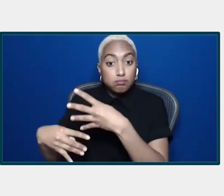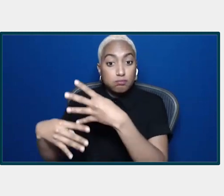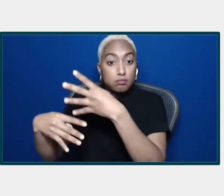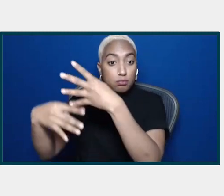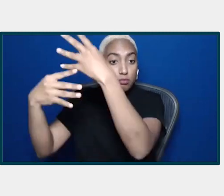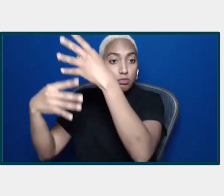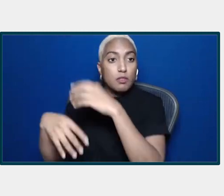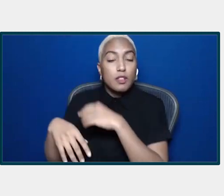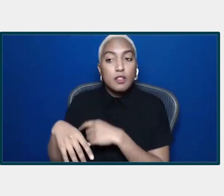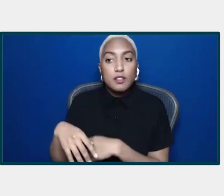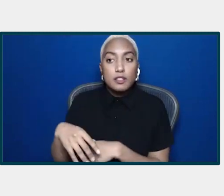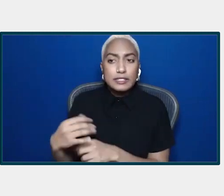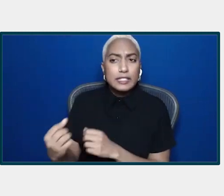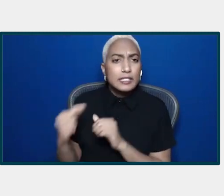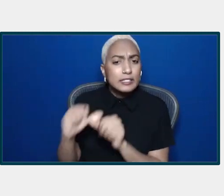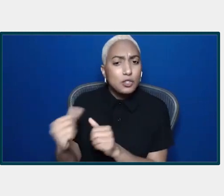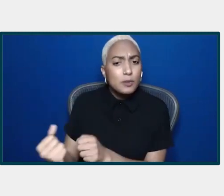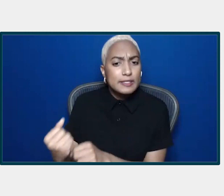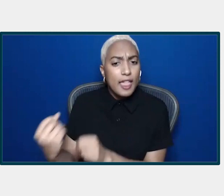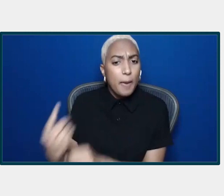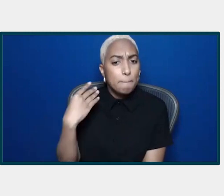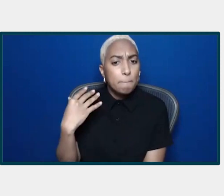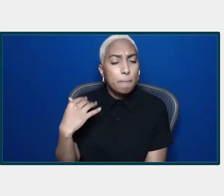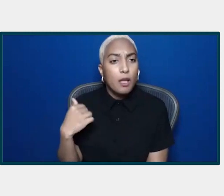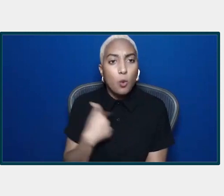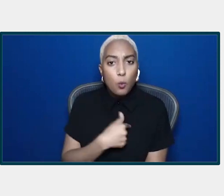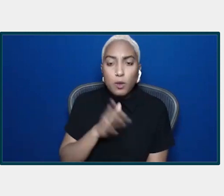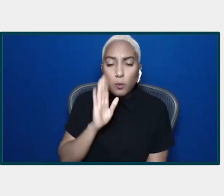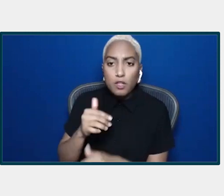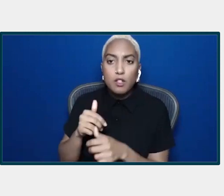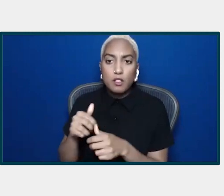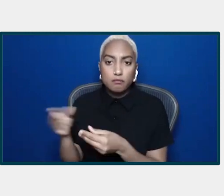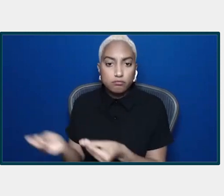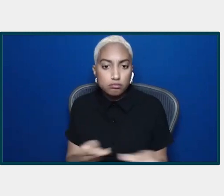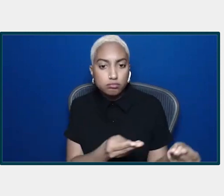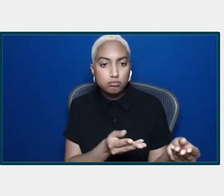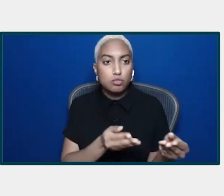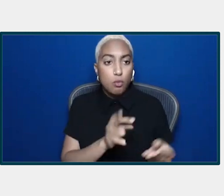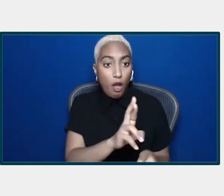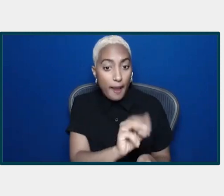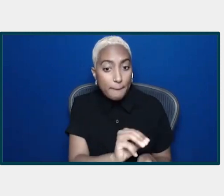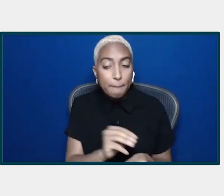for us and our role as consultants, we will try to support you on that. But